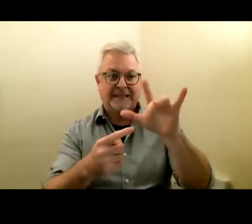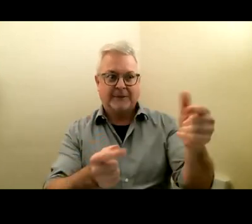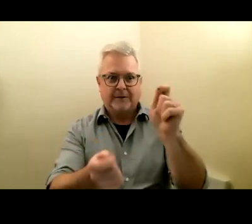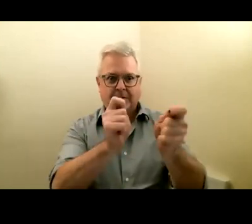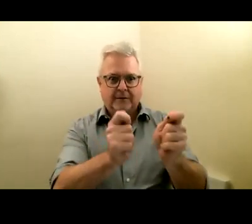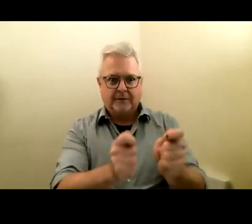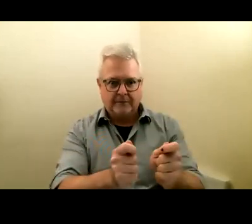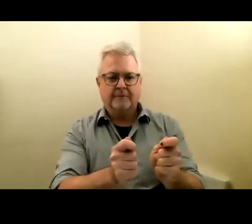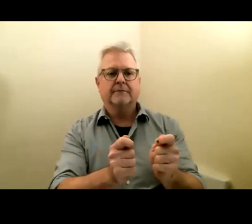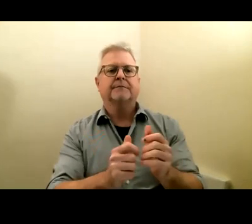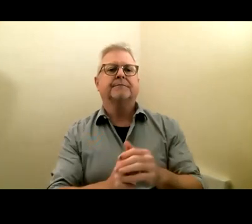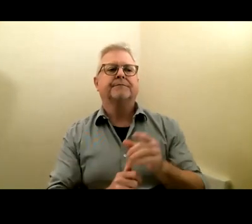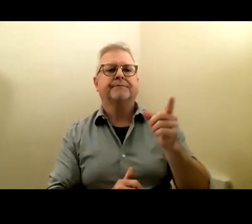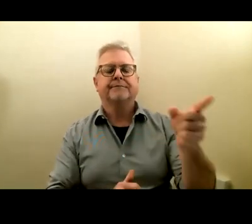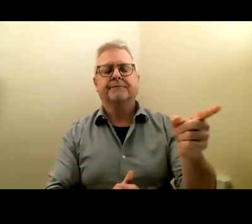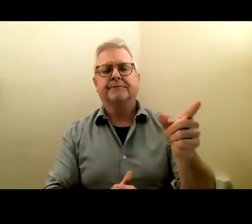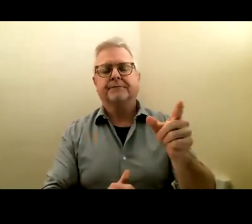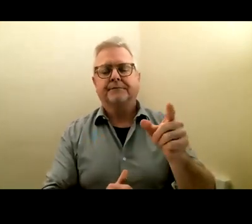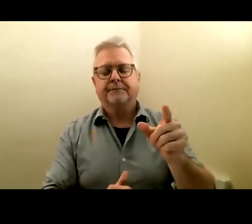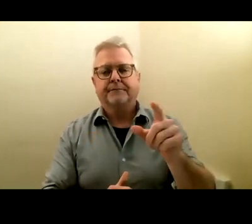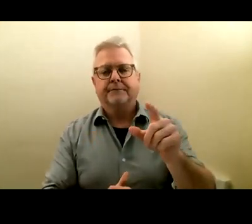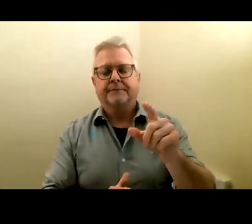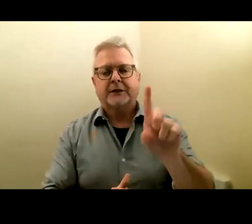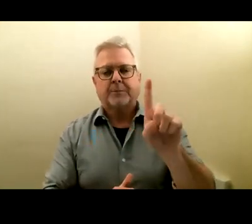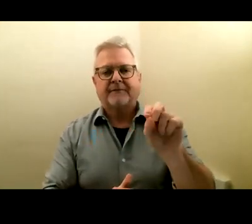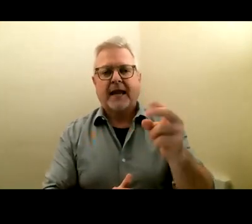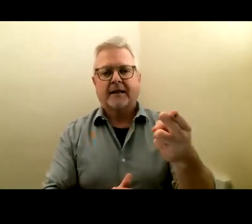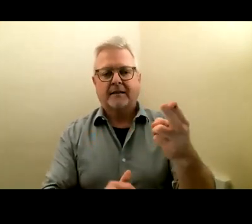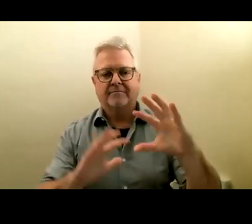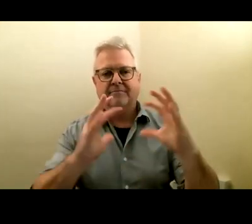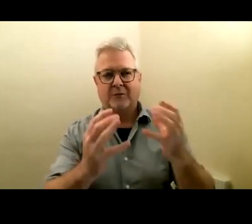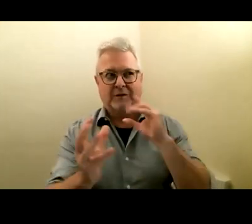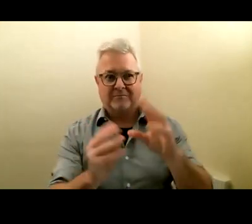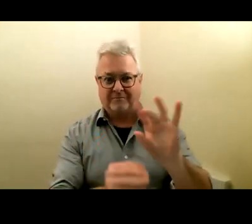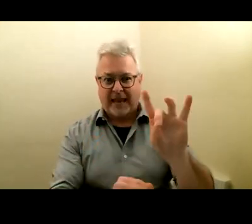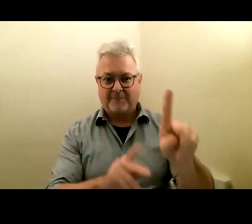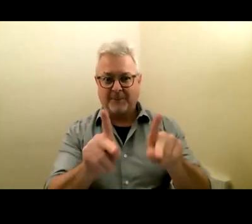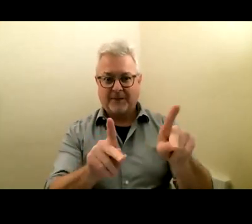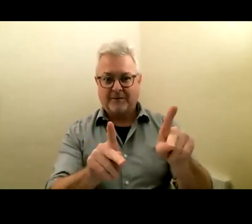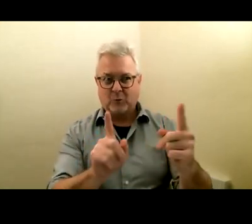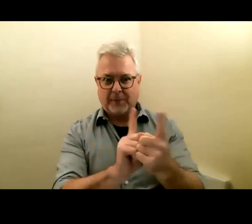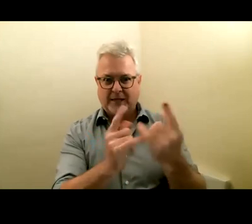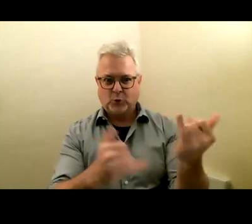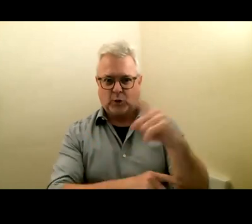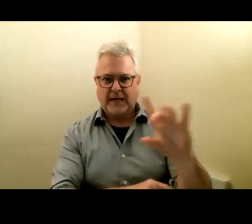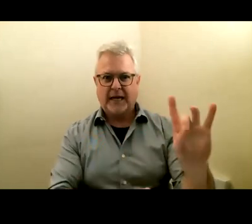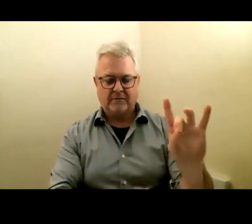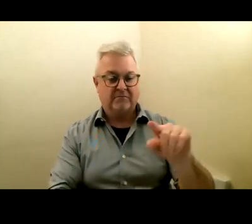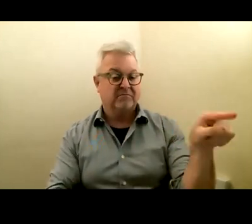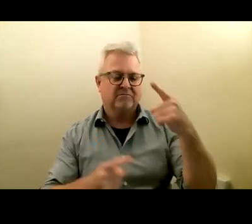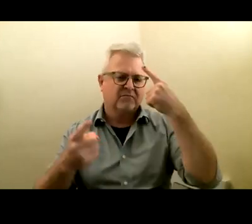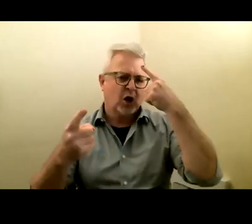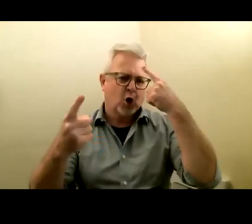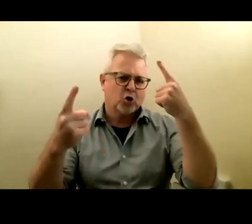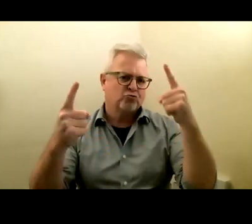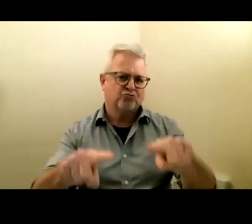comfortable being the contact person for this information and making those translations. So the Department of Health, there's about 8 people